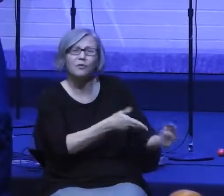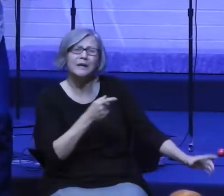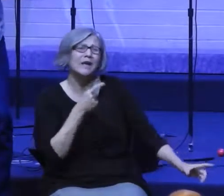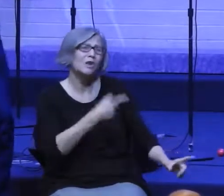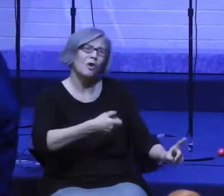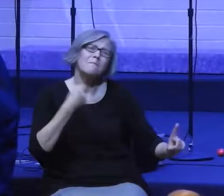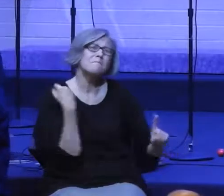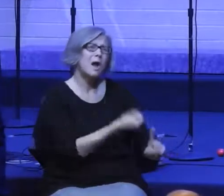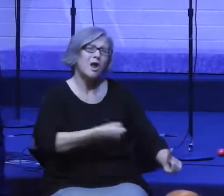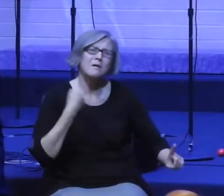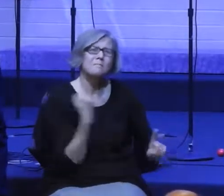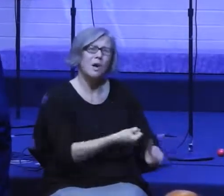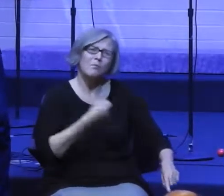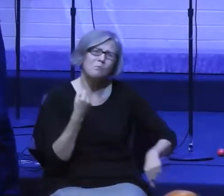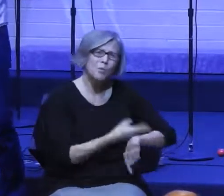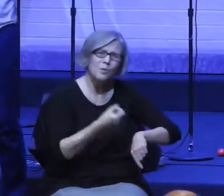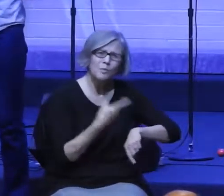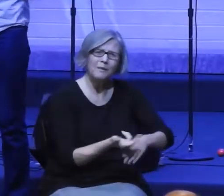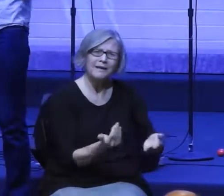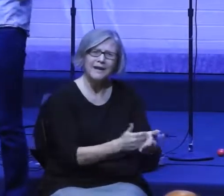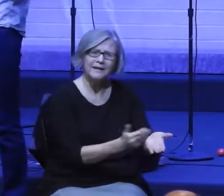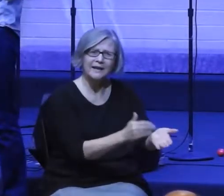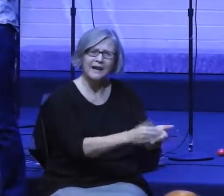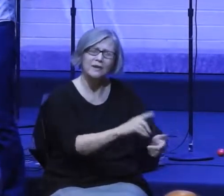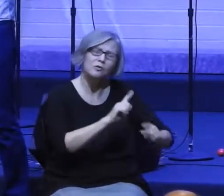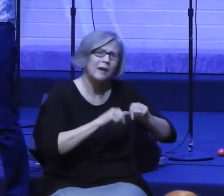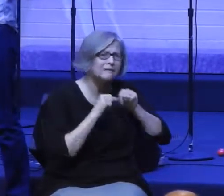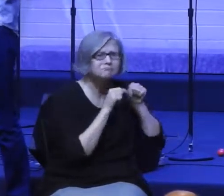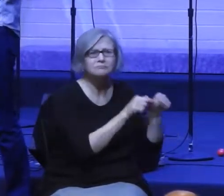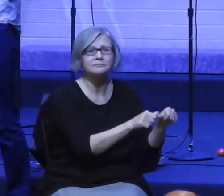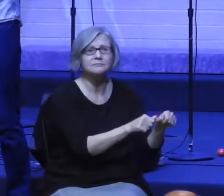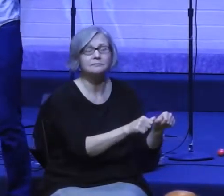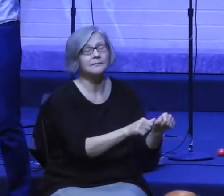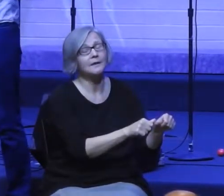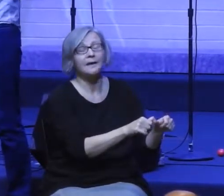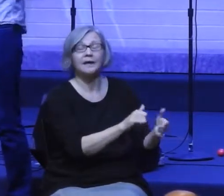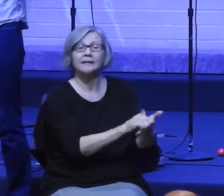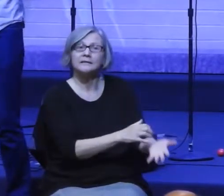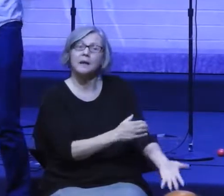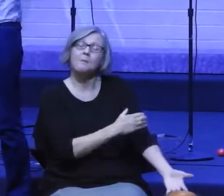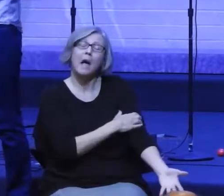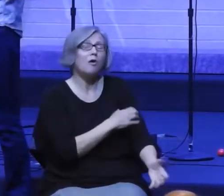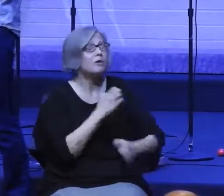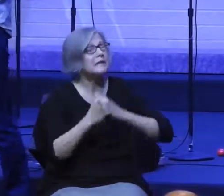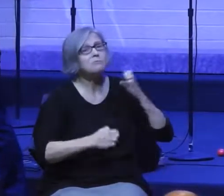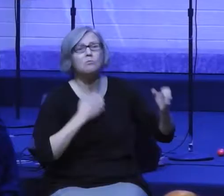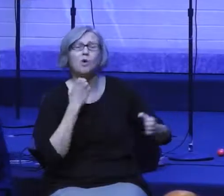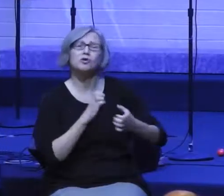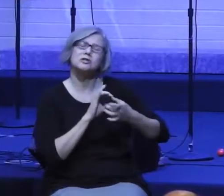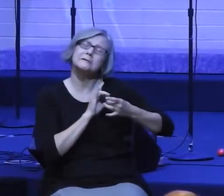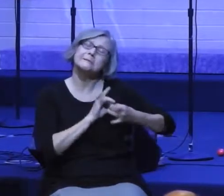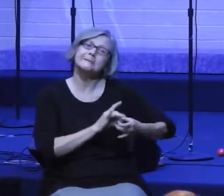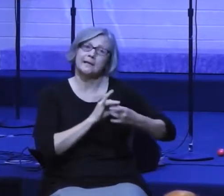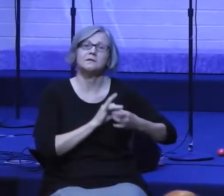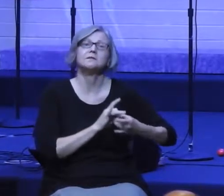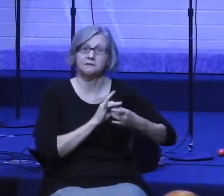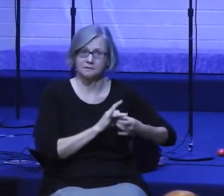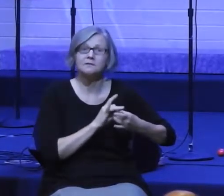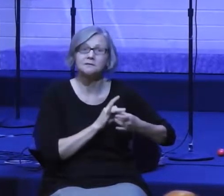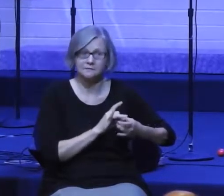hit so many times that you just can't keep going, it's a powerful, emotional, this raw connection.